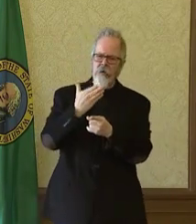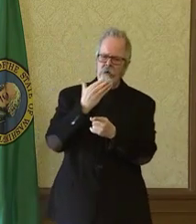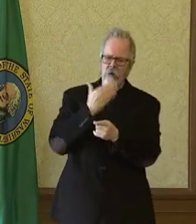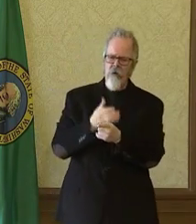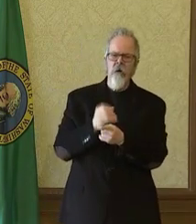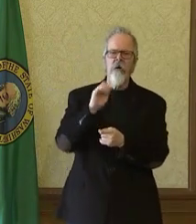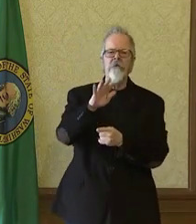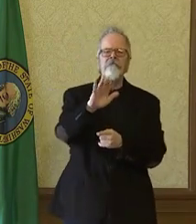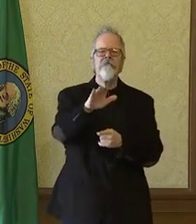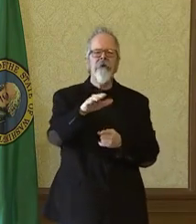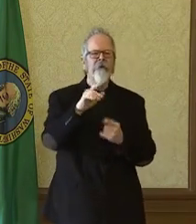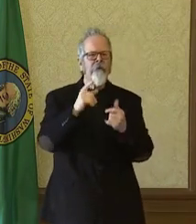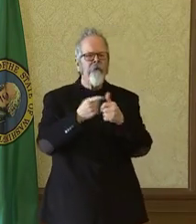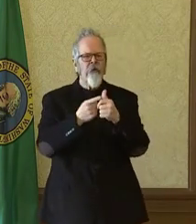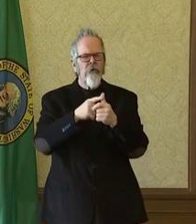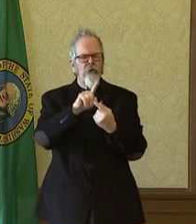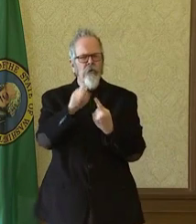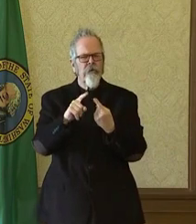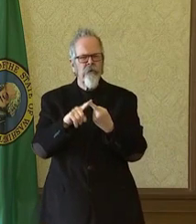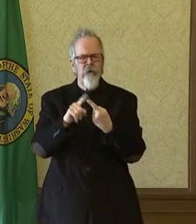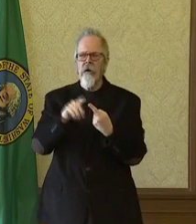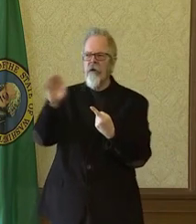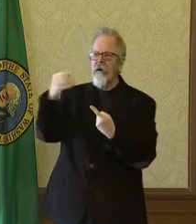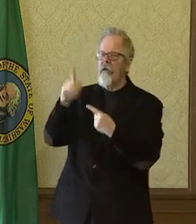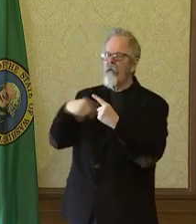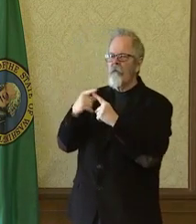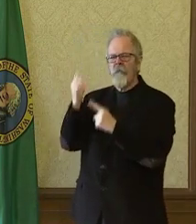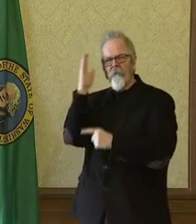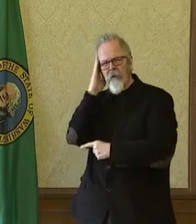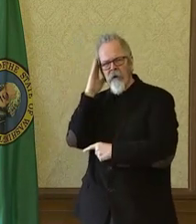need those beds in the future, if things don't continue